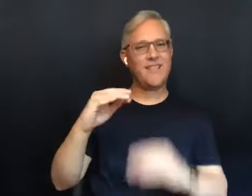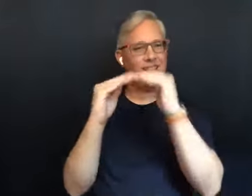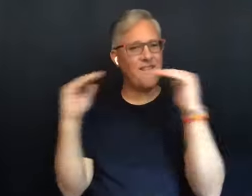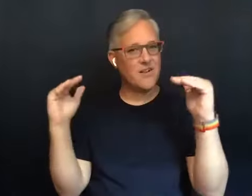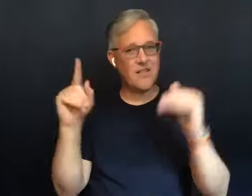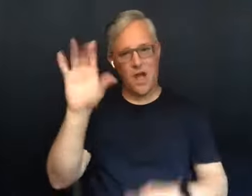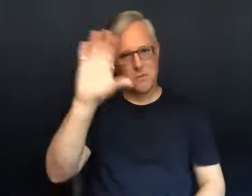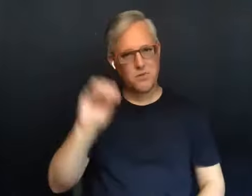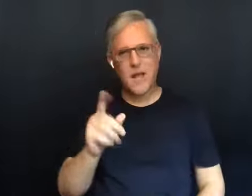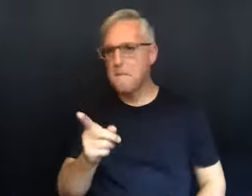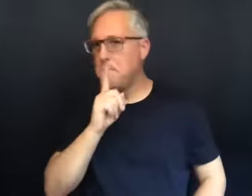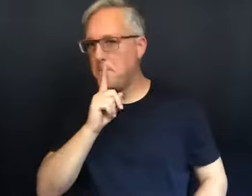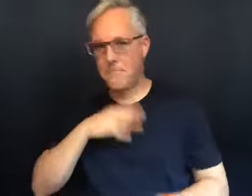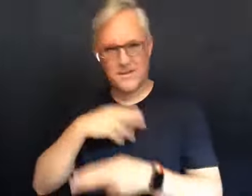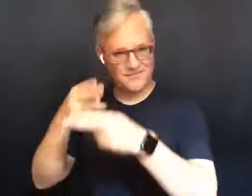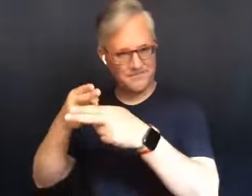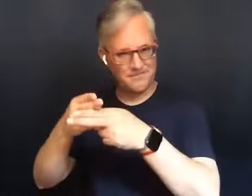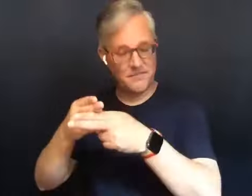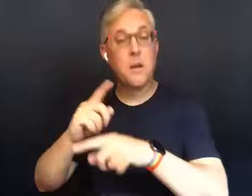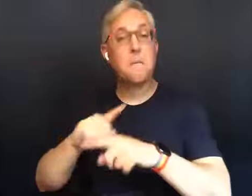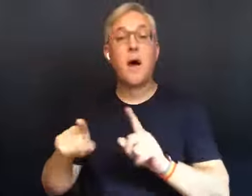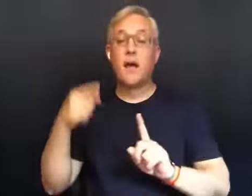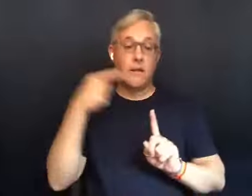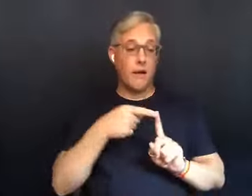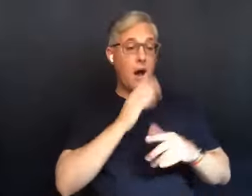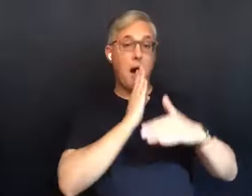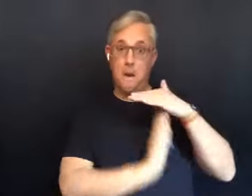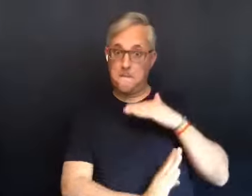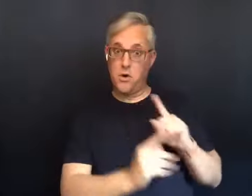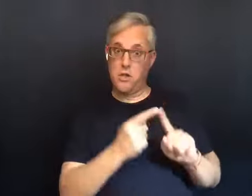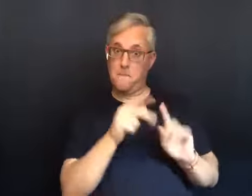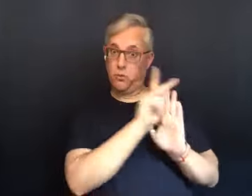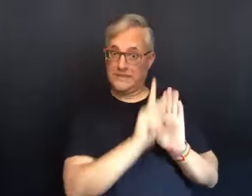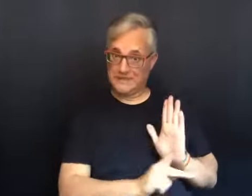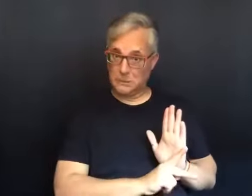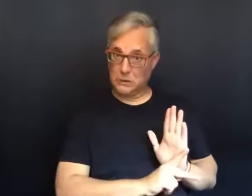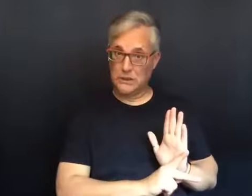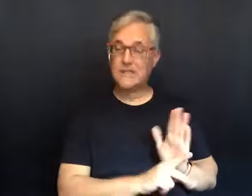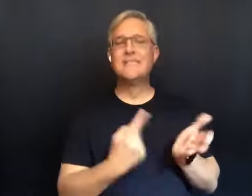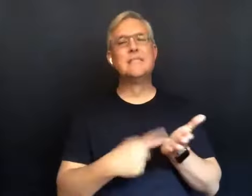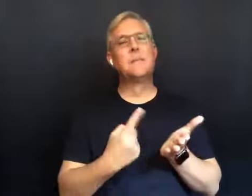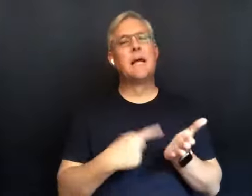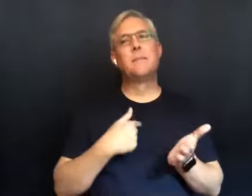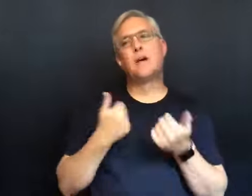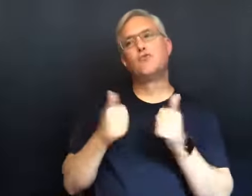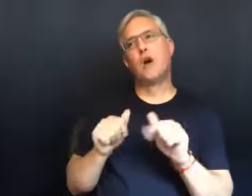100%. That's clear. But when I think about genuine humility is the principle, I